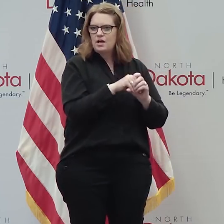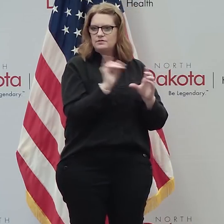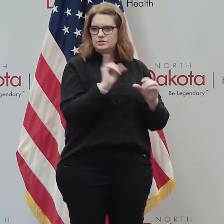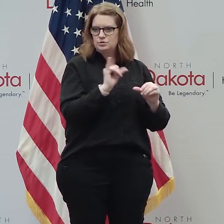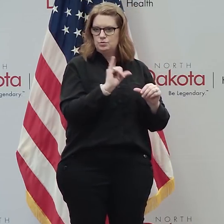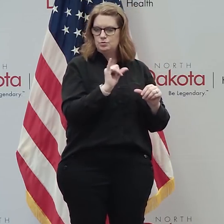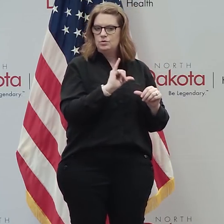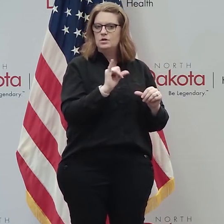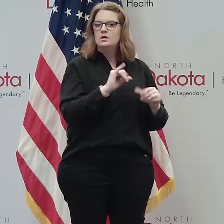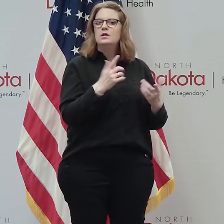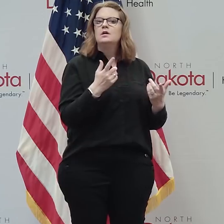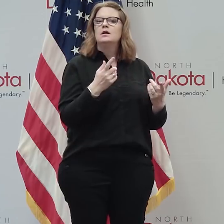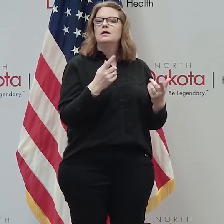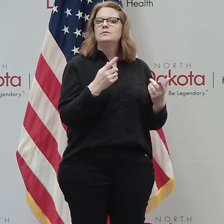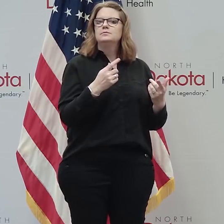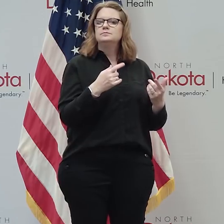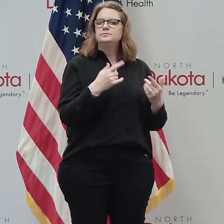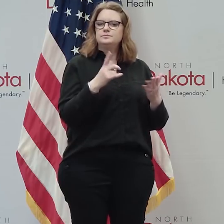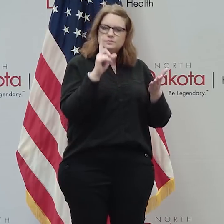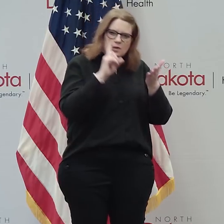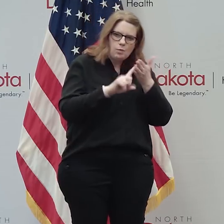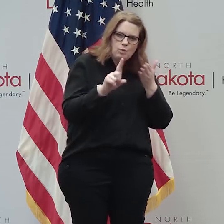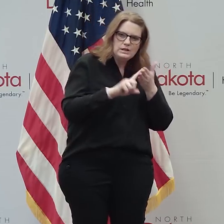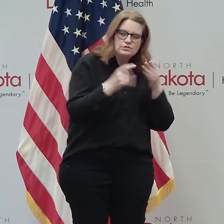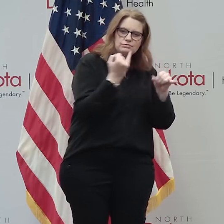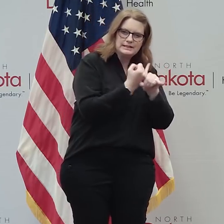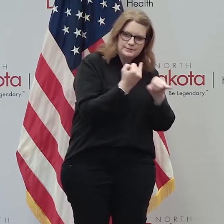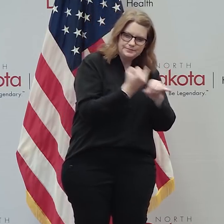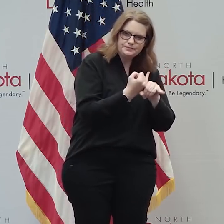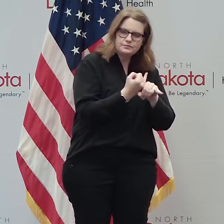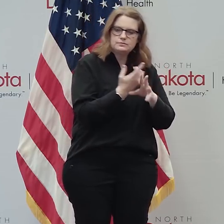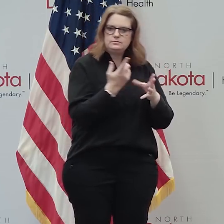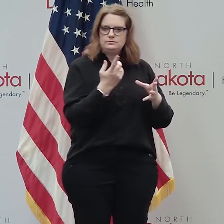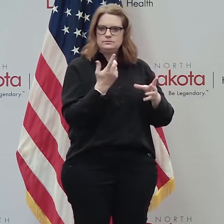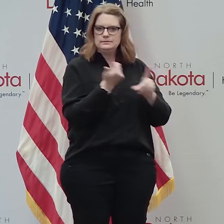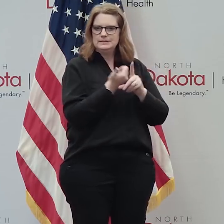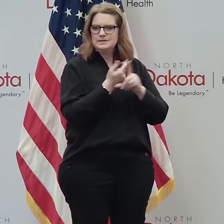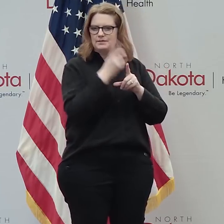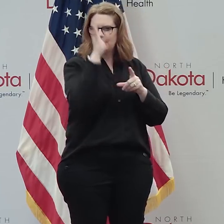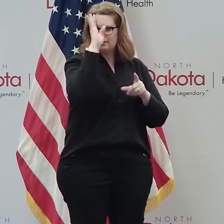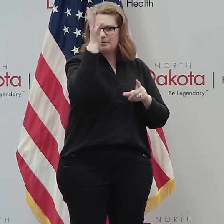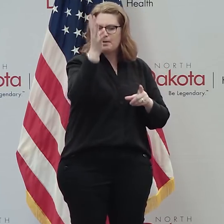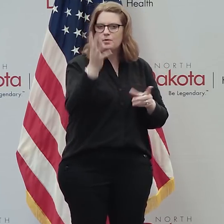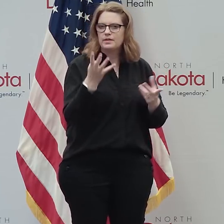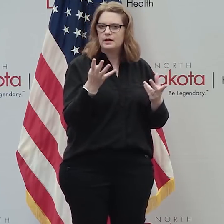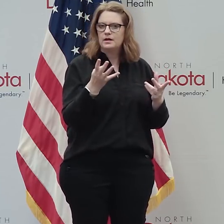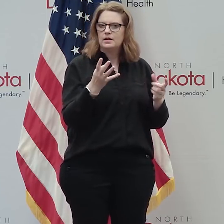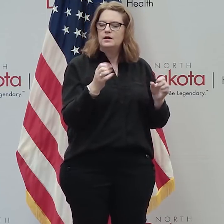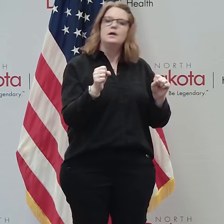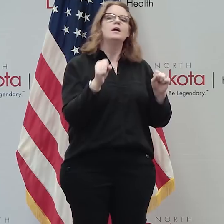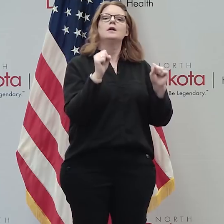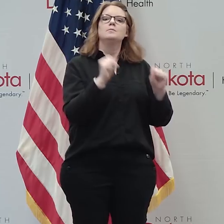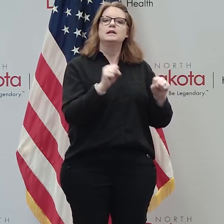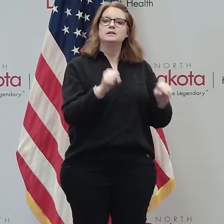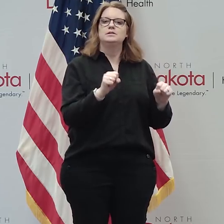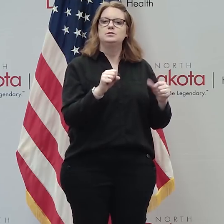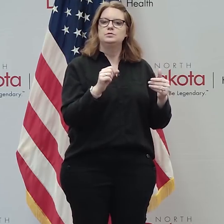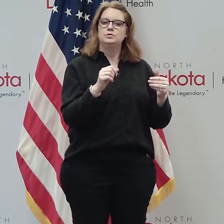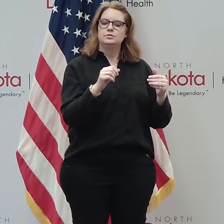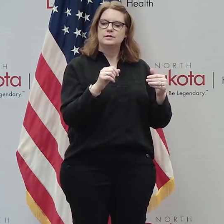well. They have, as part of a research institute, they have come up with a capability to do